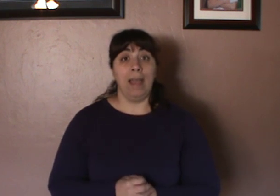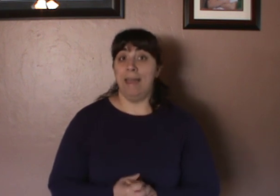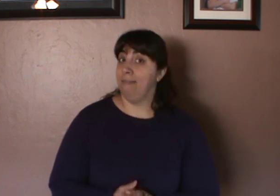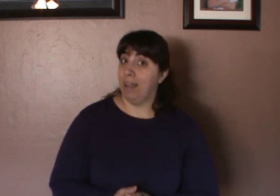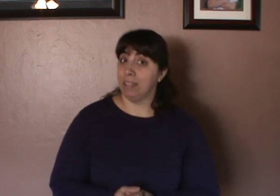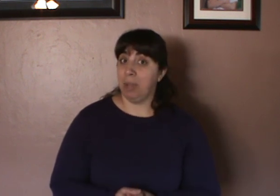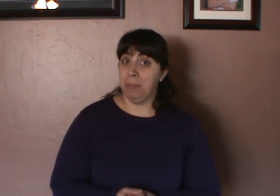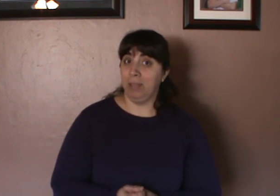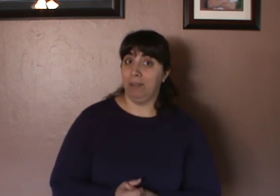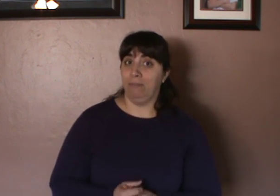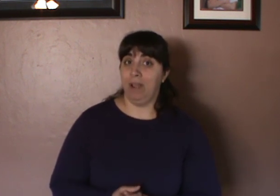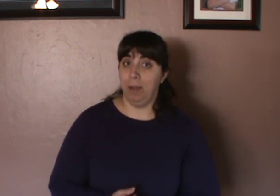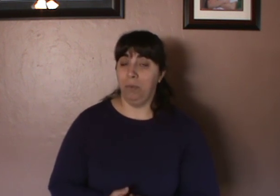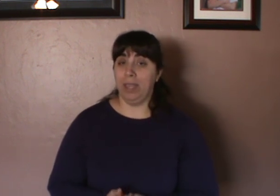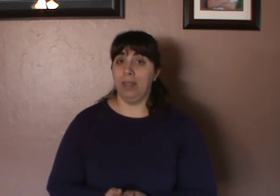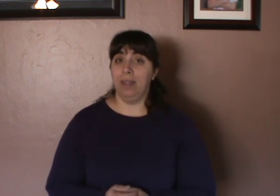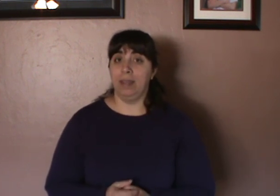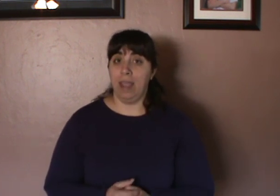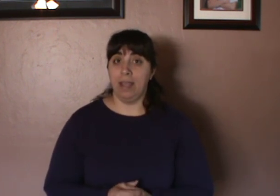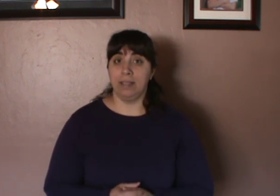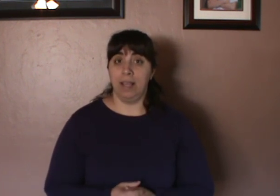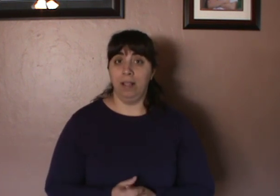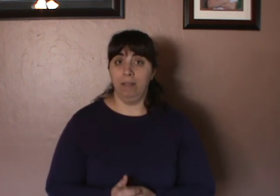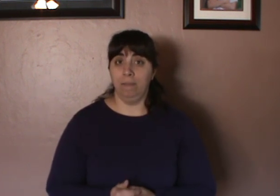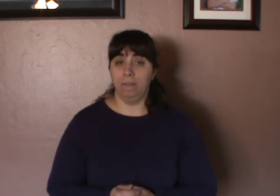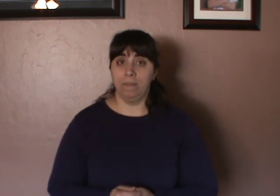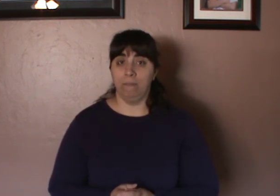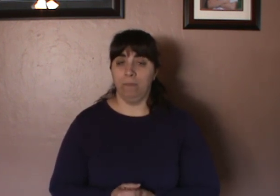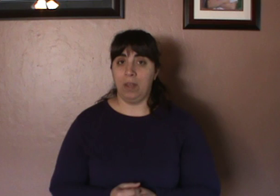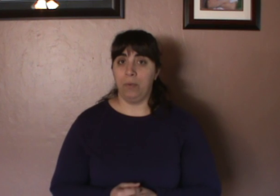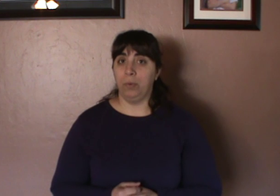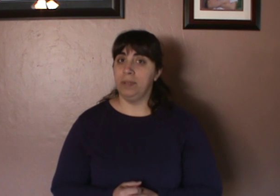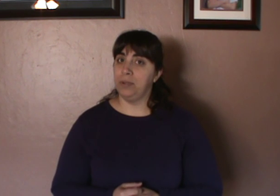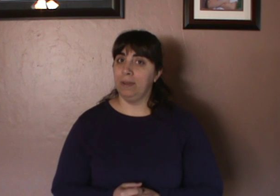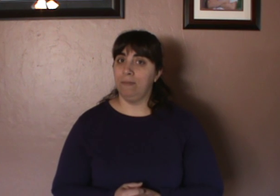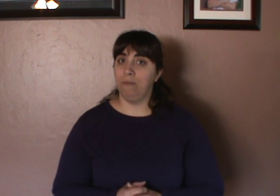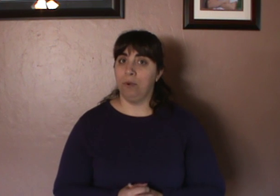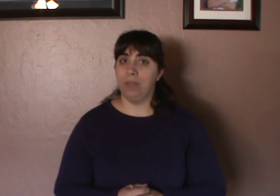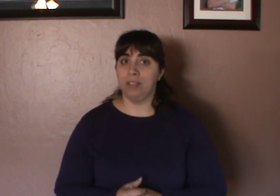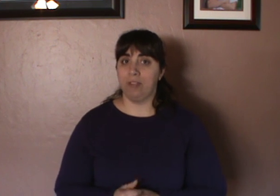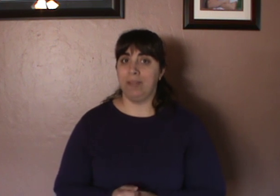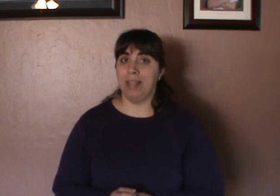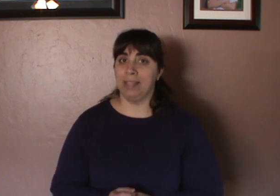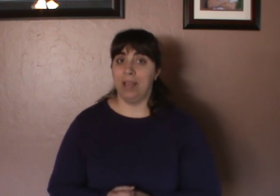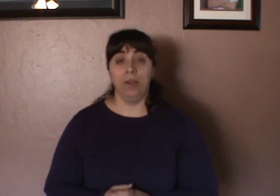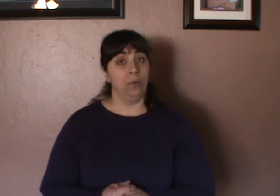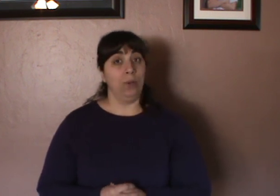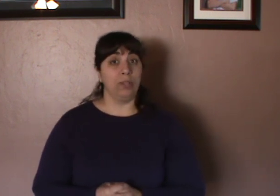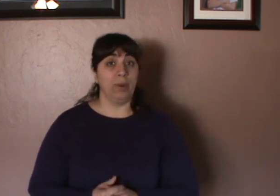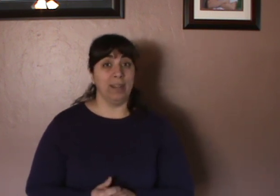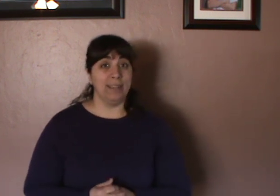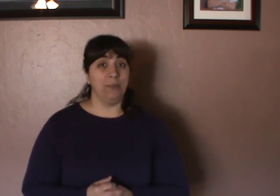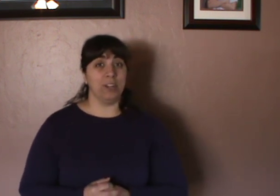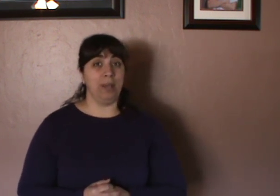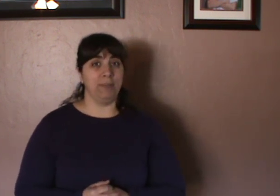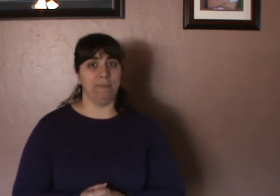And that's Popular from Wicked in ASL that we will be doing for the extravaganza. We'll also practice in workshops.